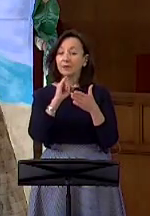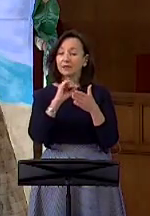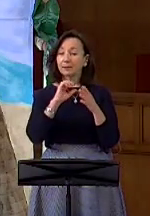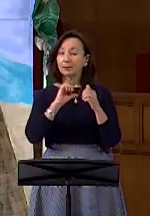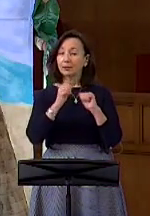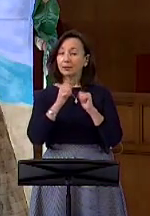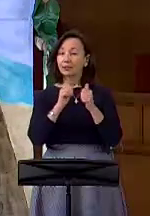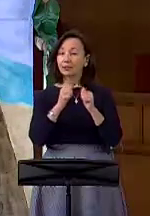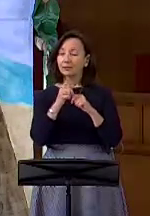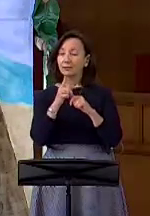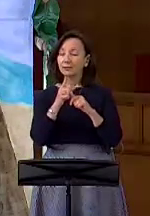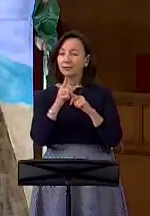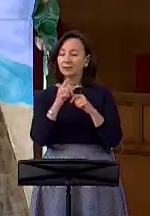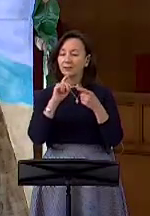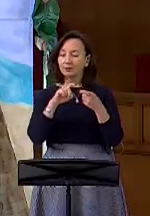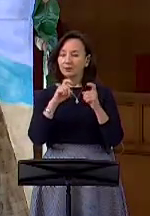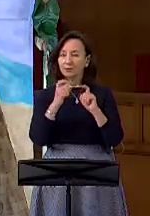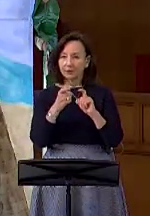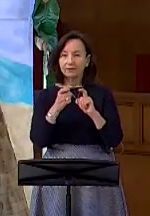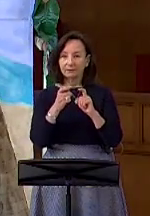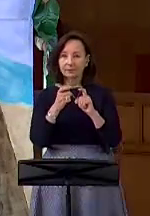you to change your routine.